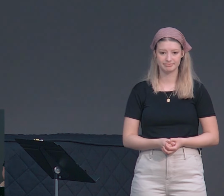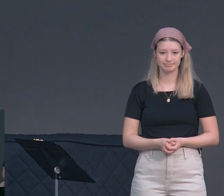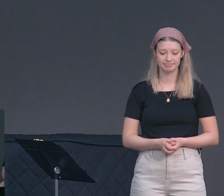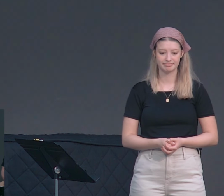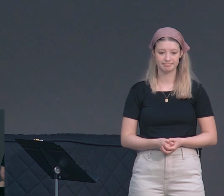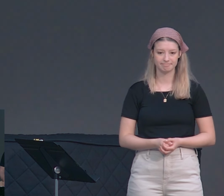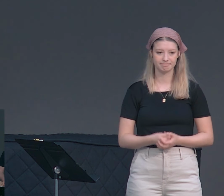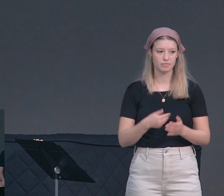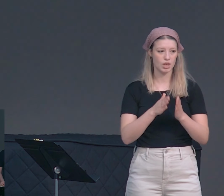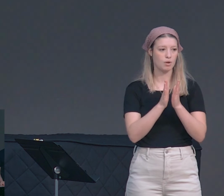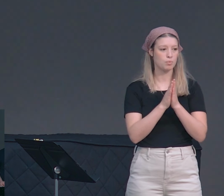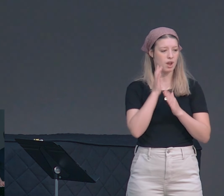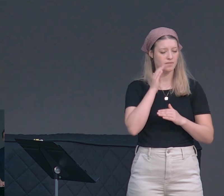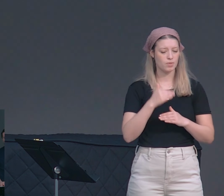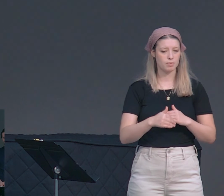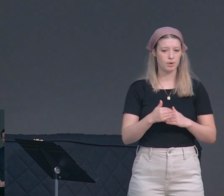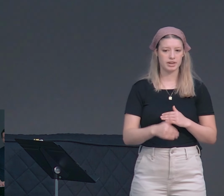Let us pray.